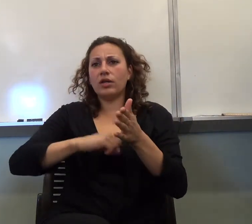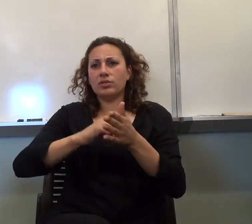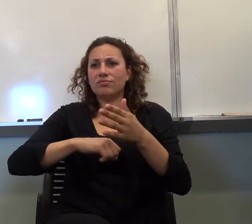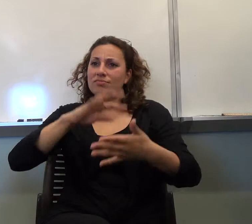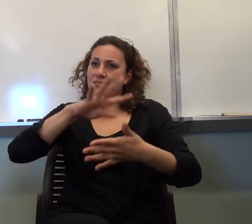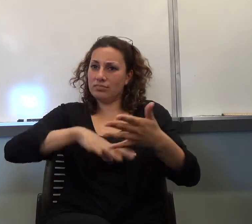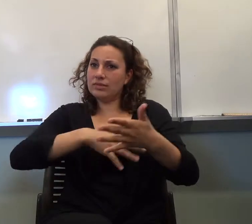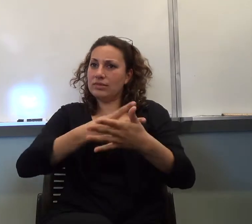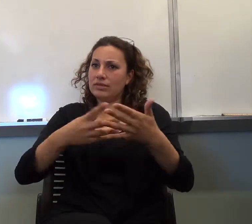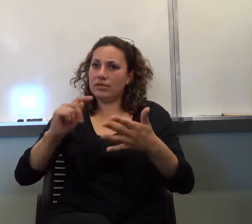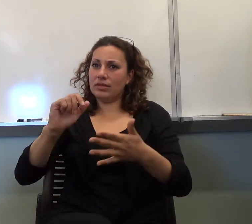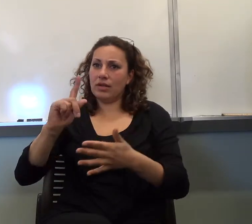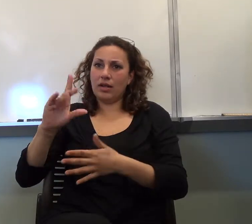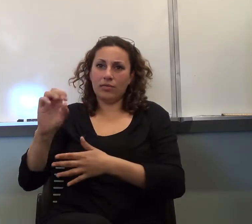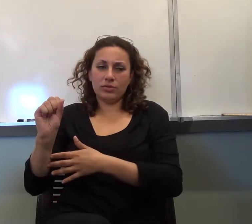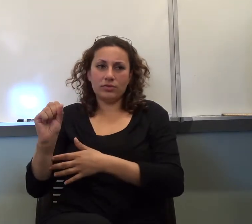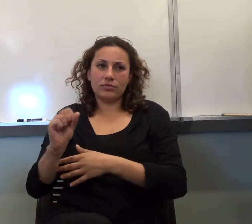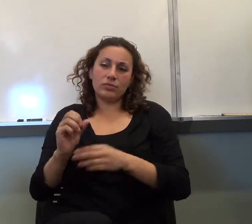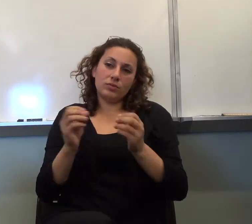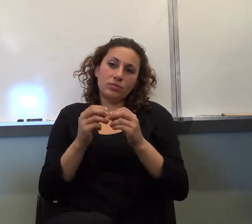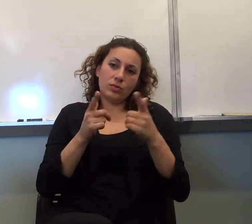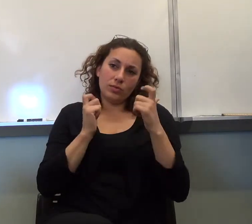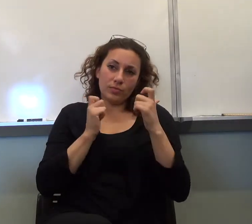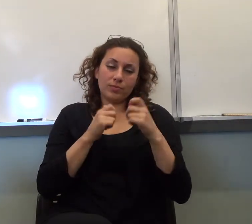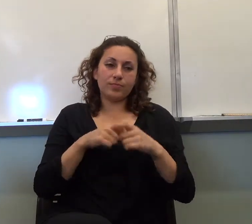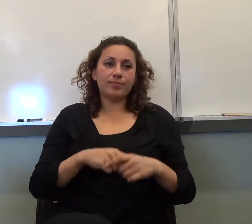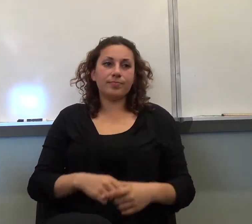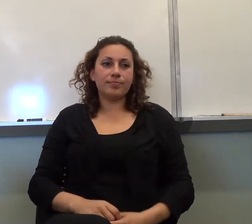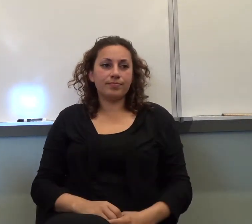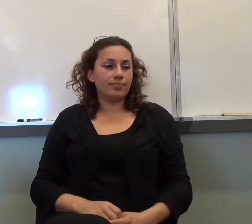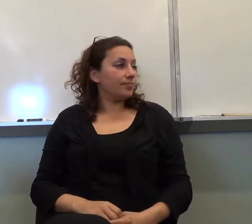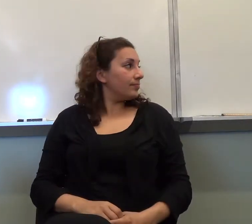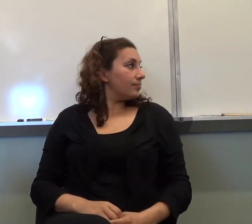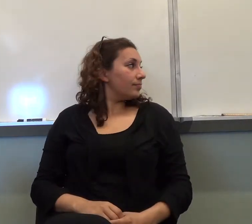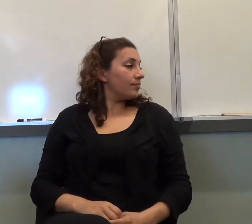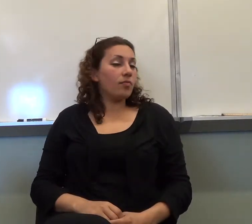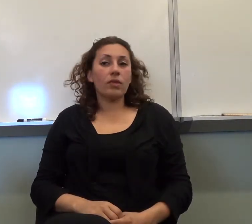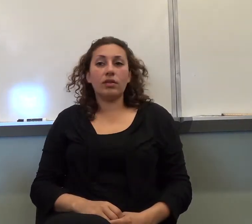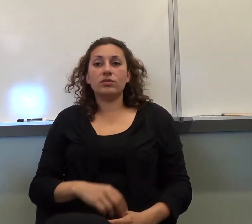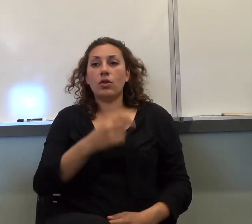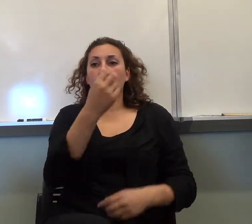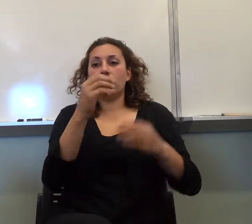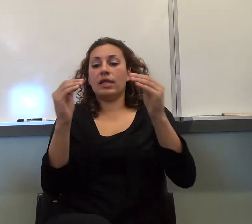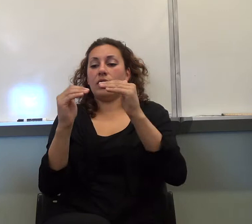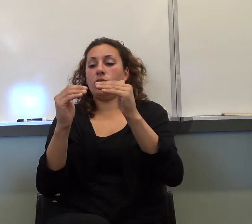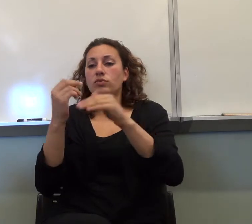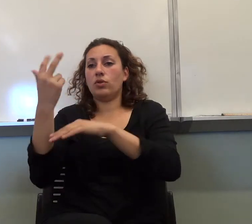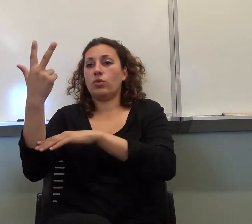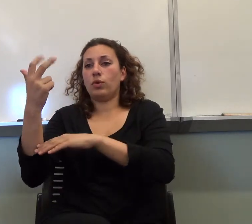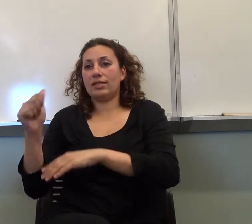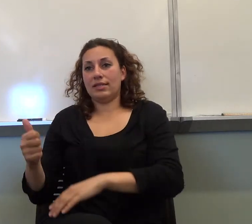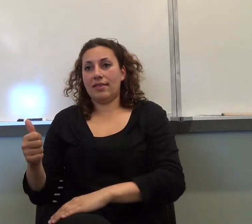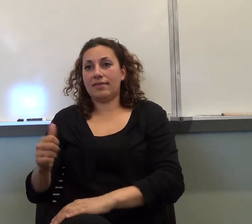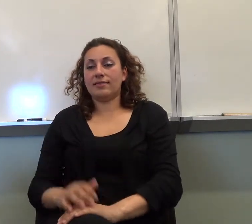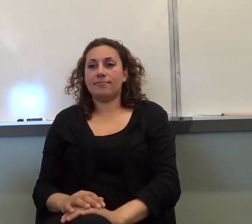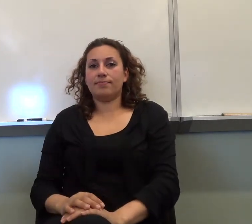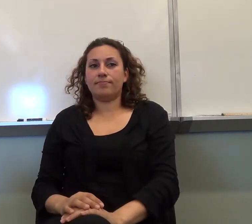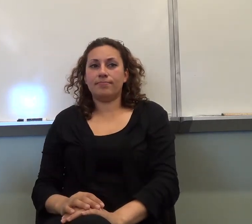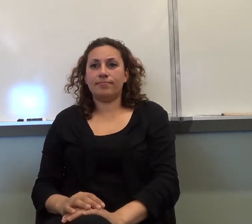therefore, it's much quicker. And it's 3/10. All right, so what do we have now? Going back to the